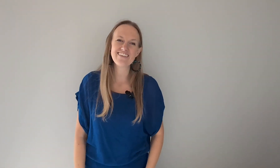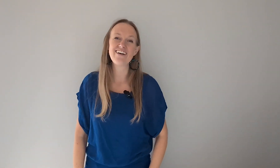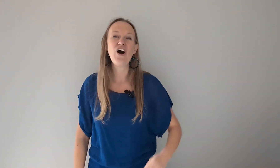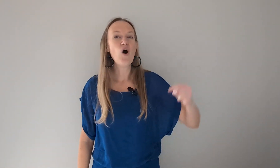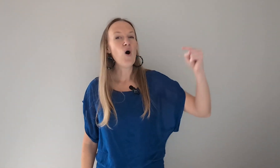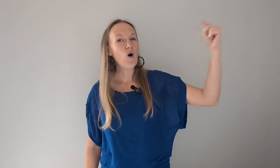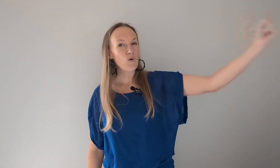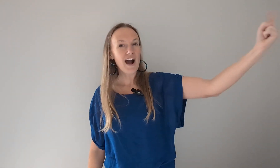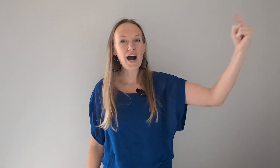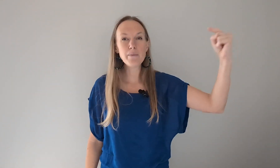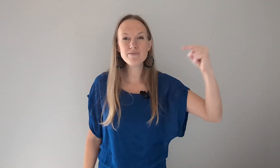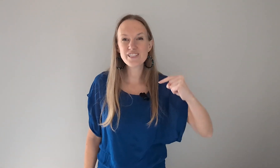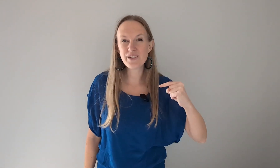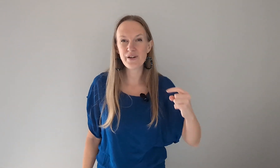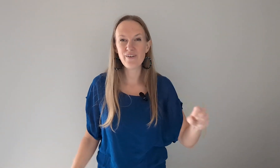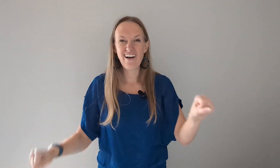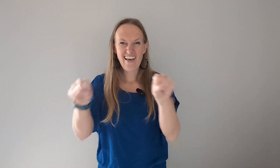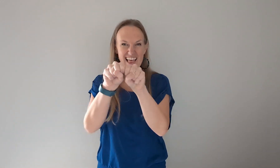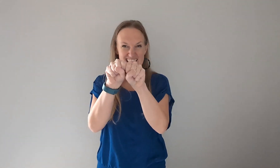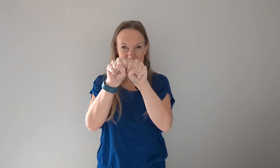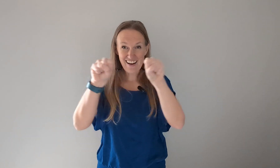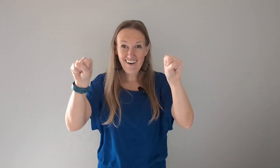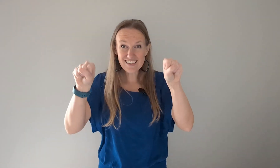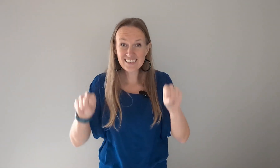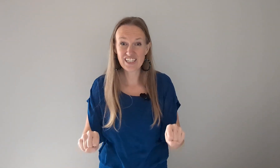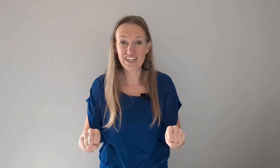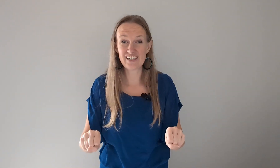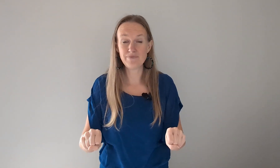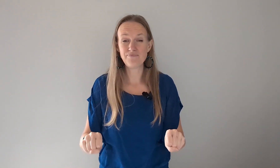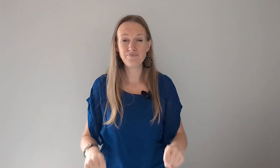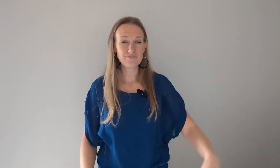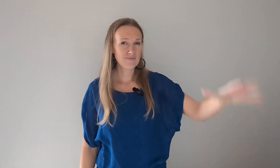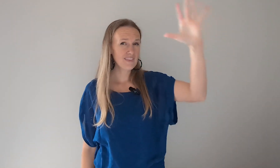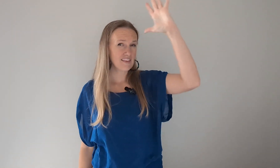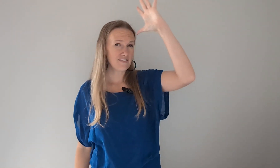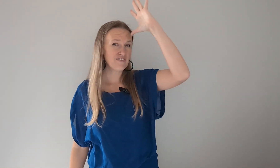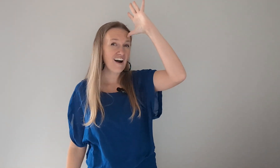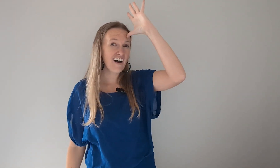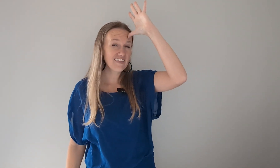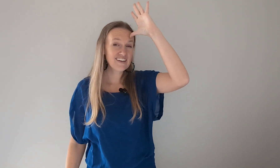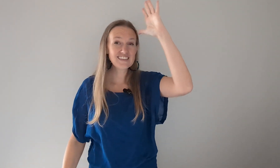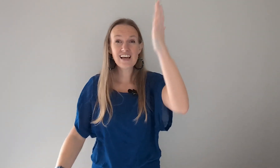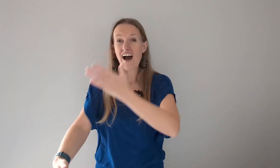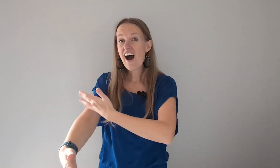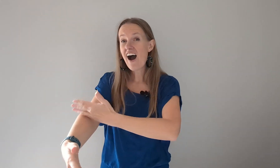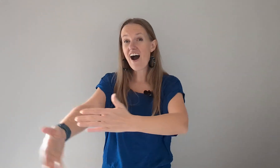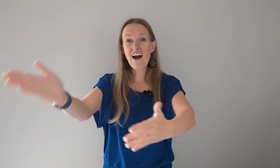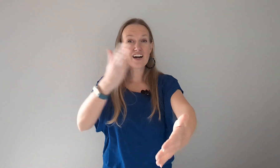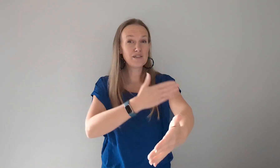together. Oh, come to the altar. The Father's